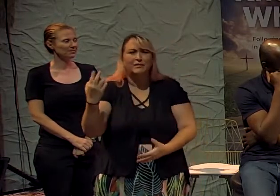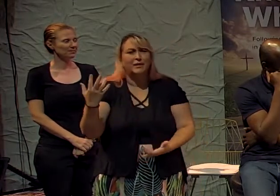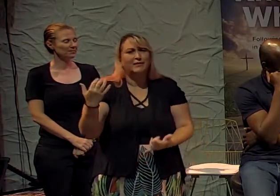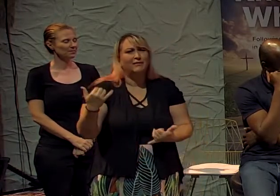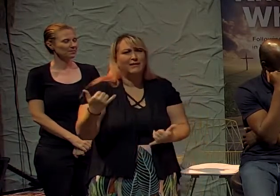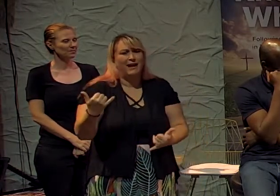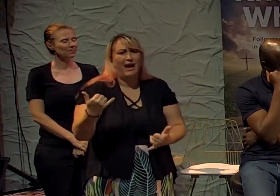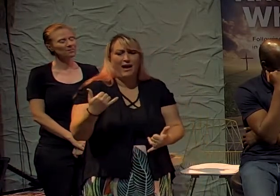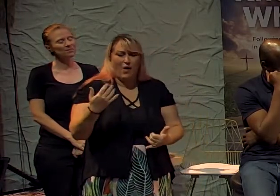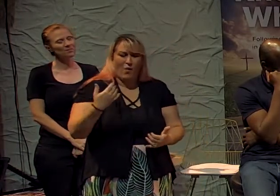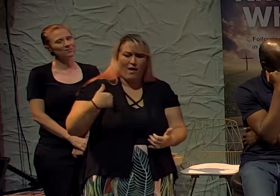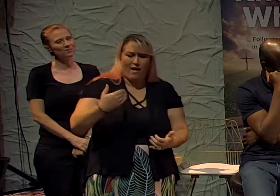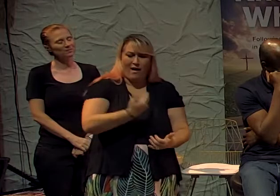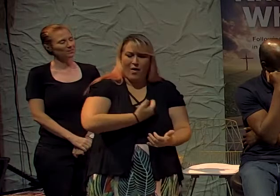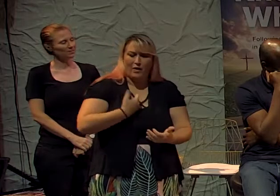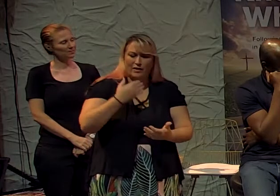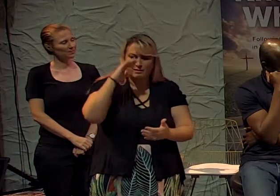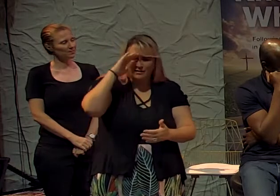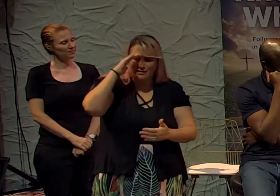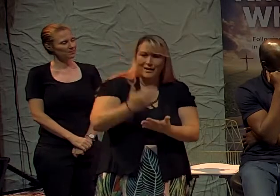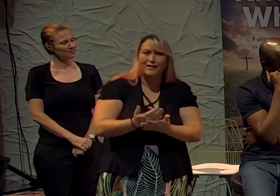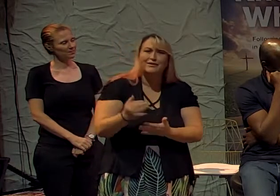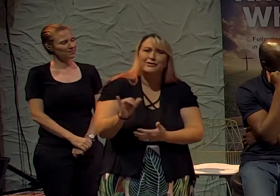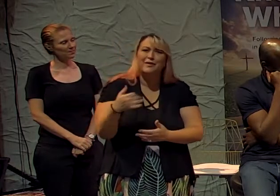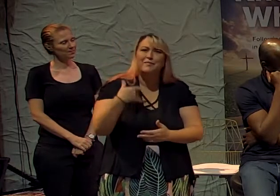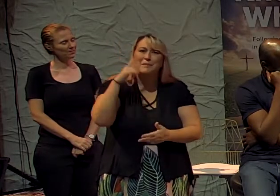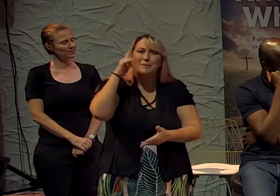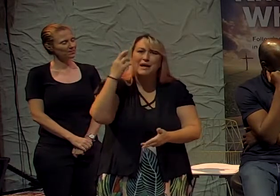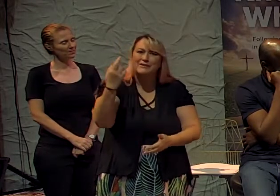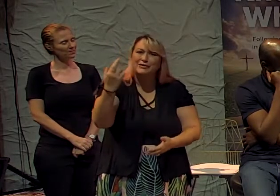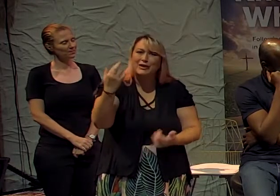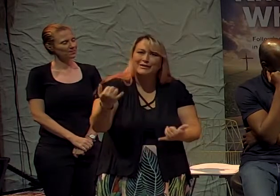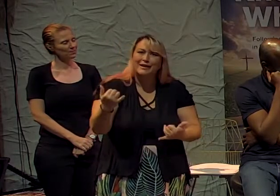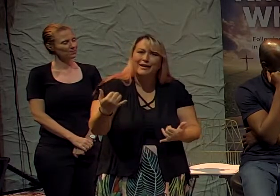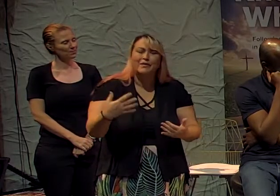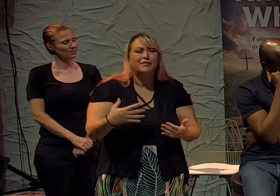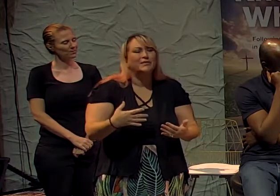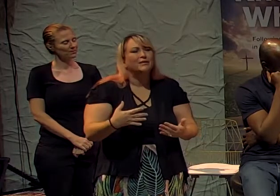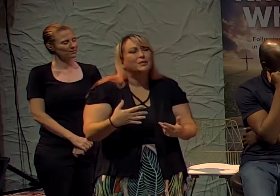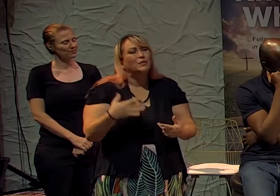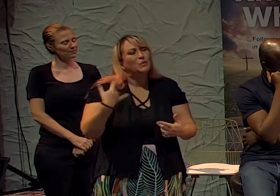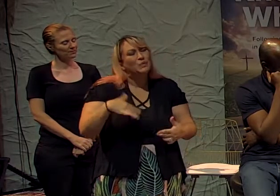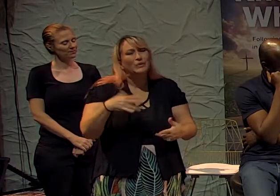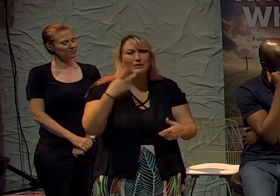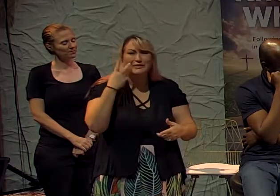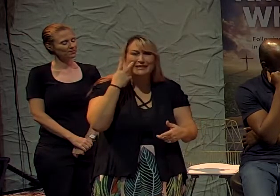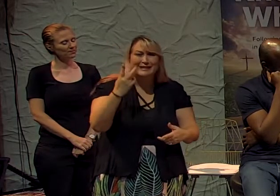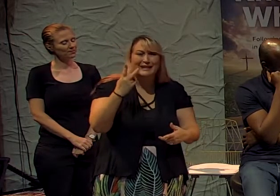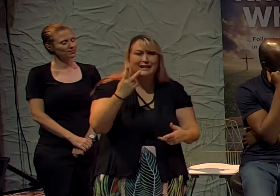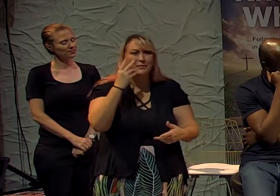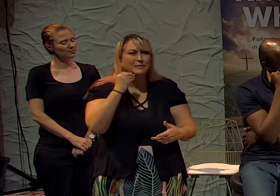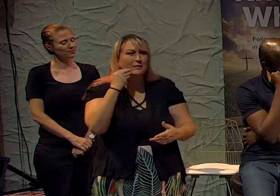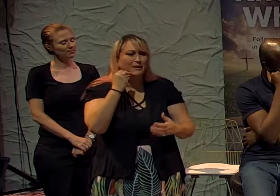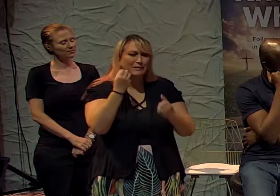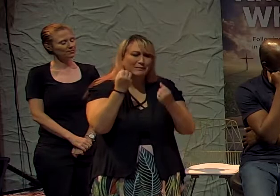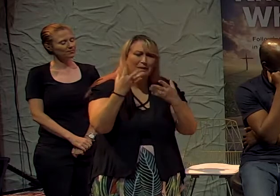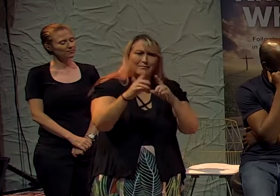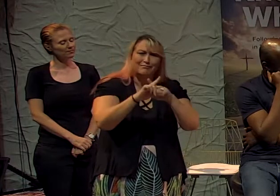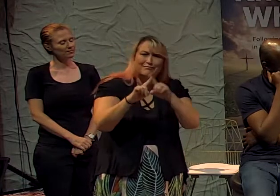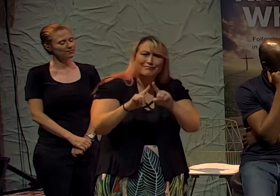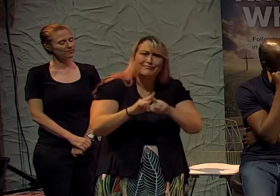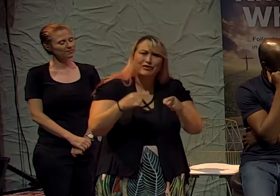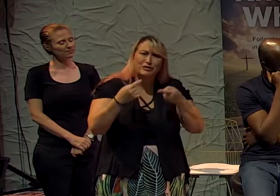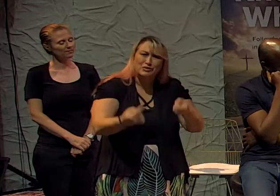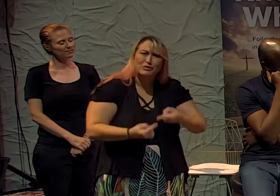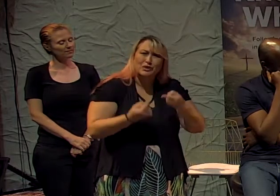now become our best friends, and that's pretty cool to say. Especially when you've seen them go through so many things and the struggles, and I